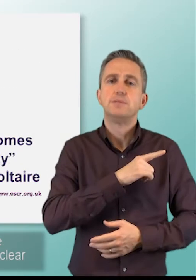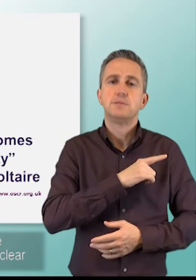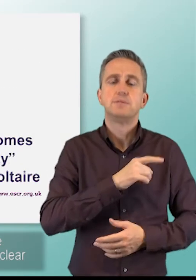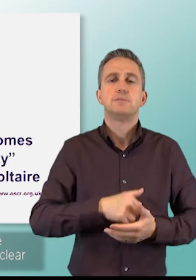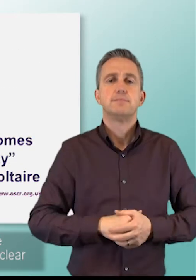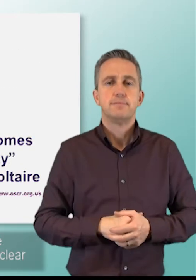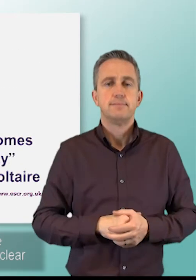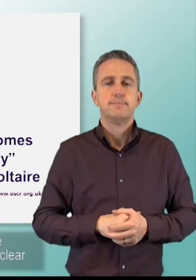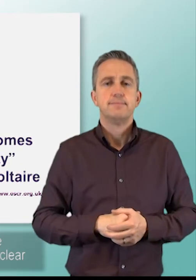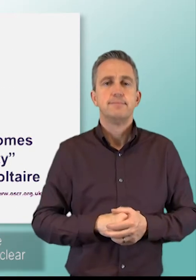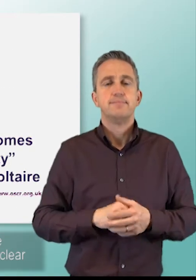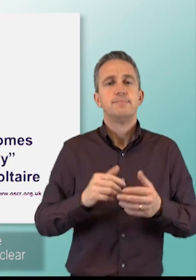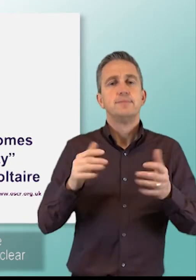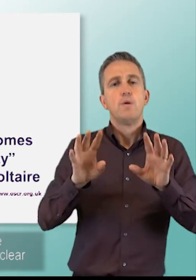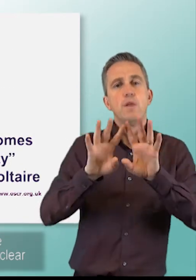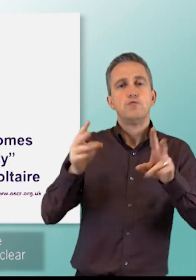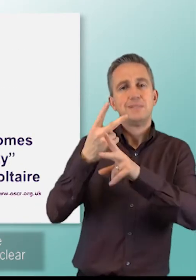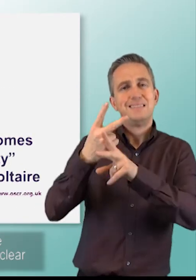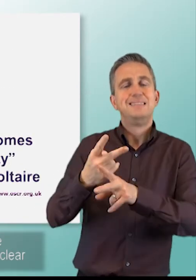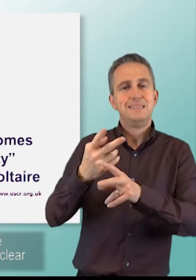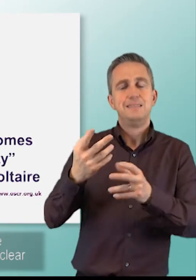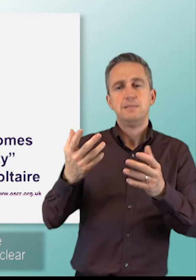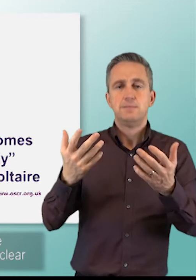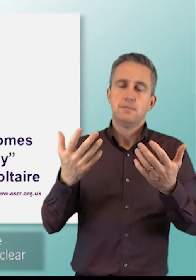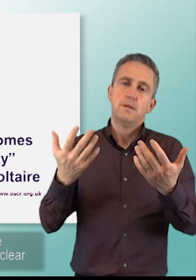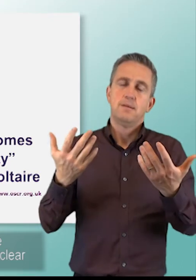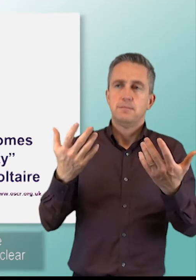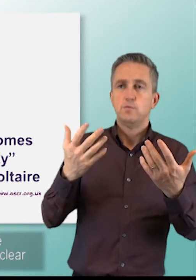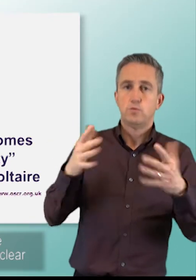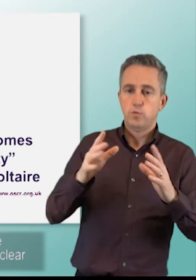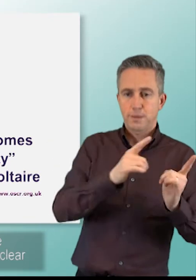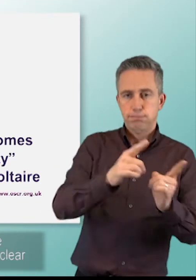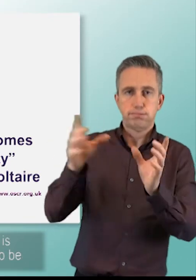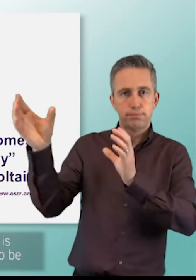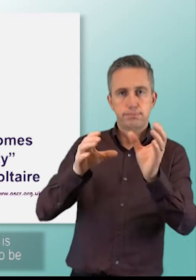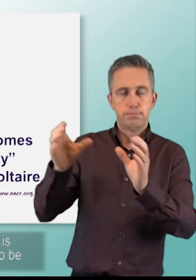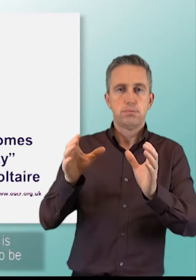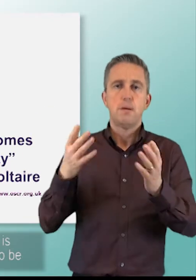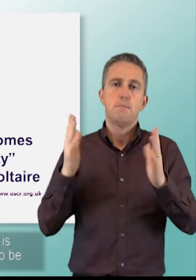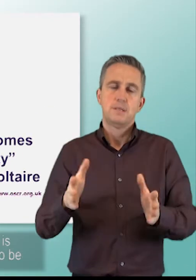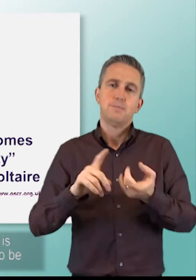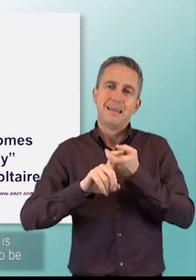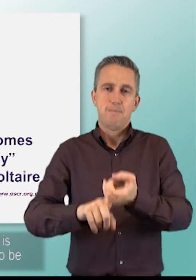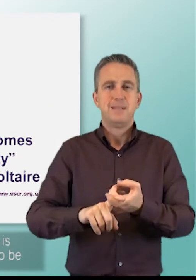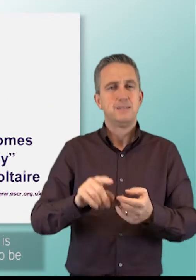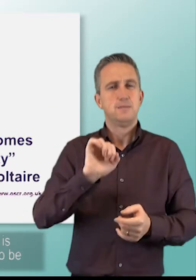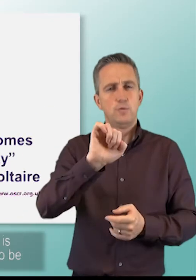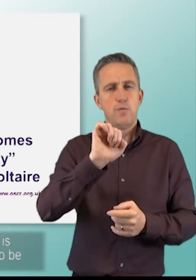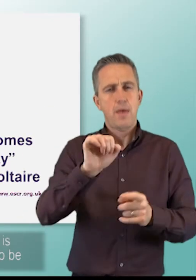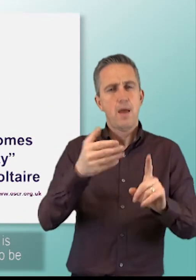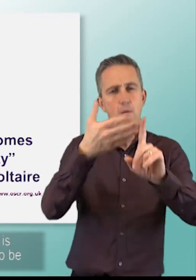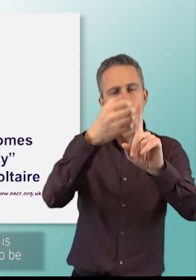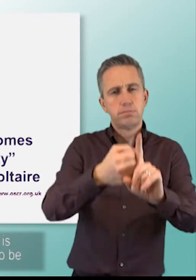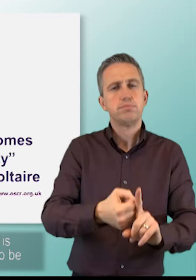So in fulfilling the role of a charity trustee, we've established that it's necessary, obviously, to have a clear commitment to the cause and to what the charity is actually